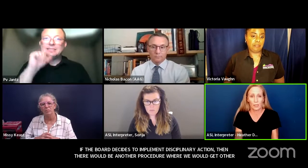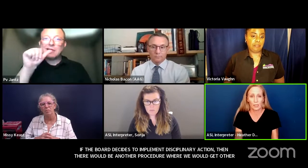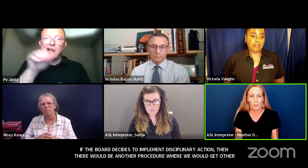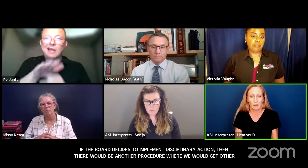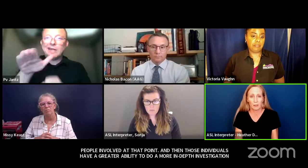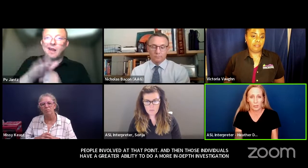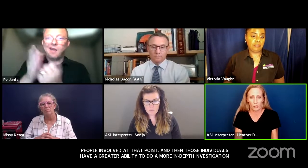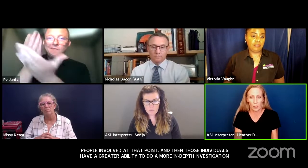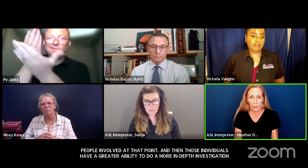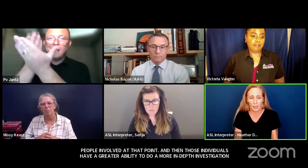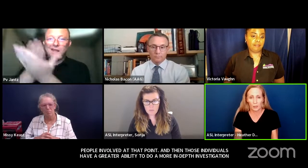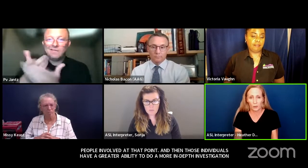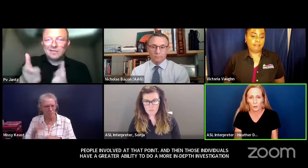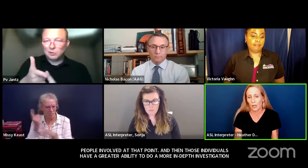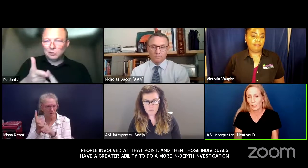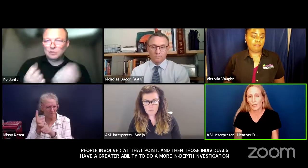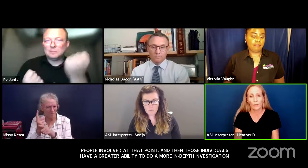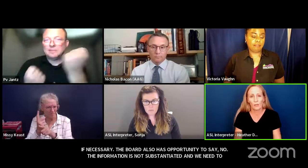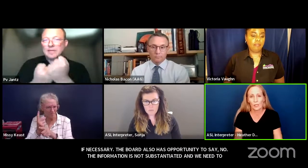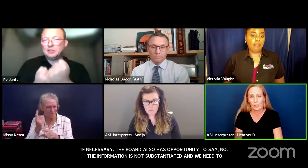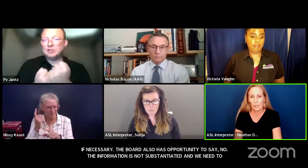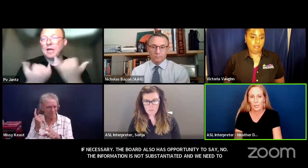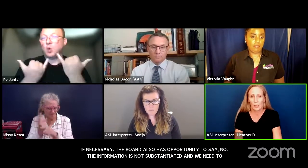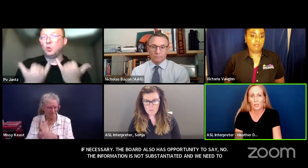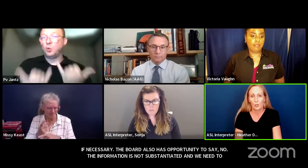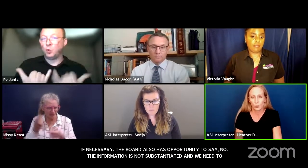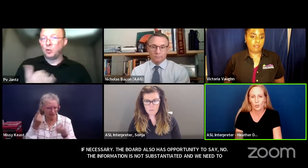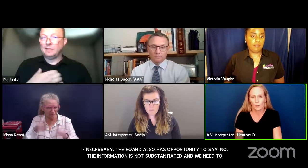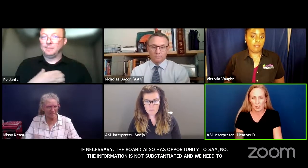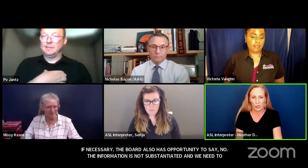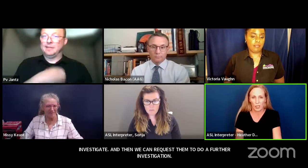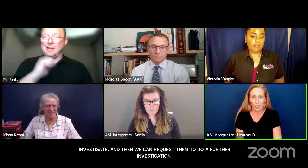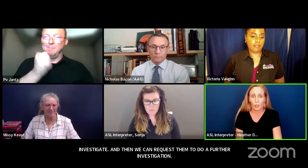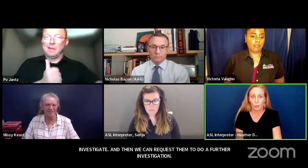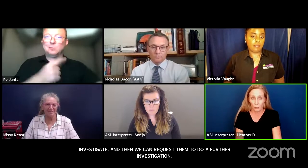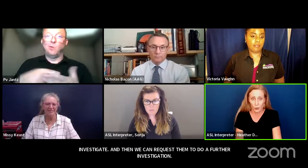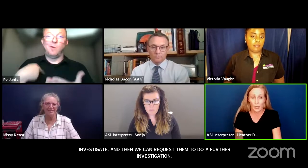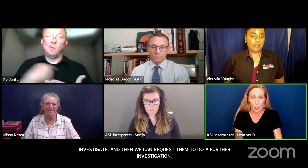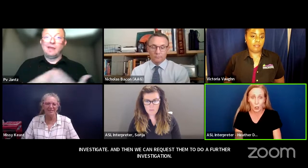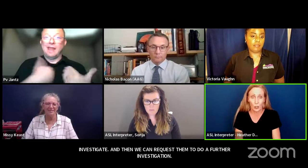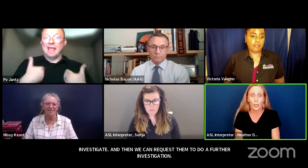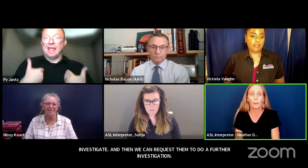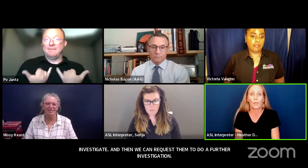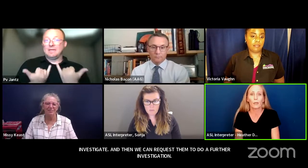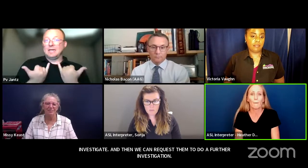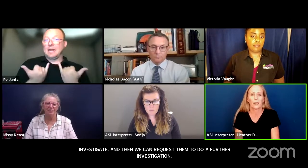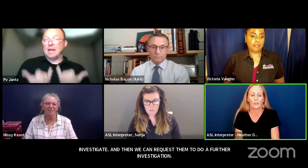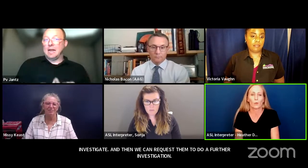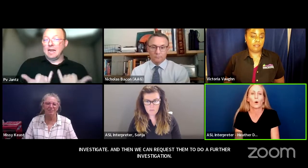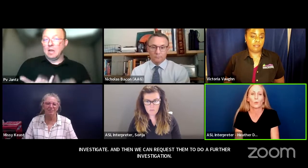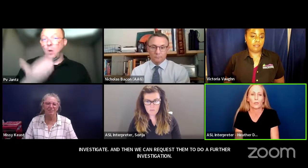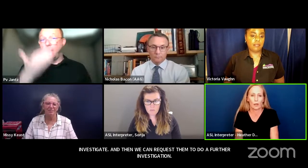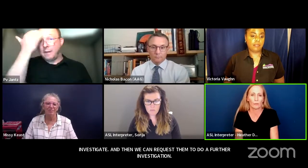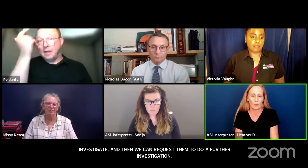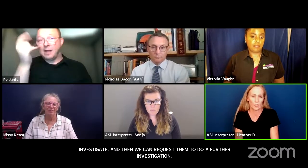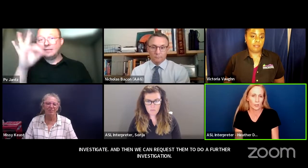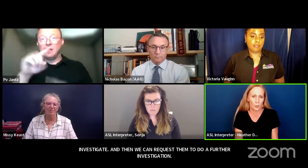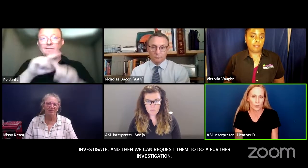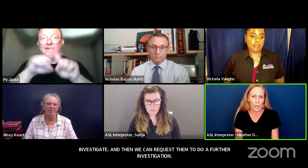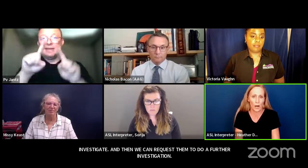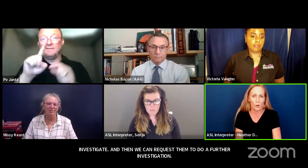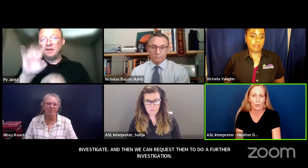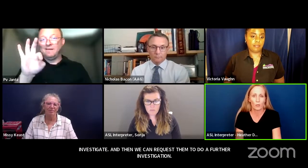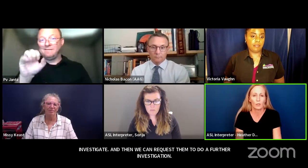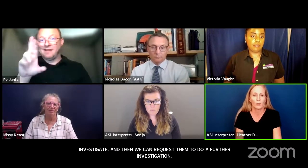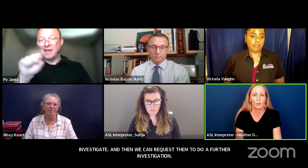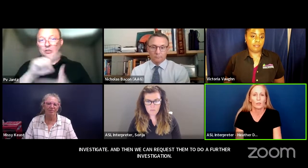is recommending, and as she stated, there's not enough evidence to substantiate it, this current complaint based on what we have presented to